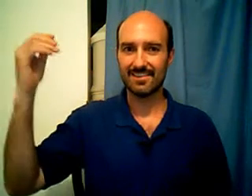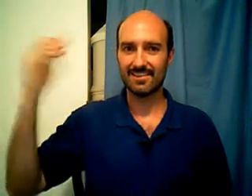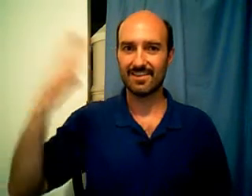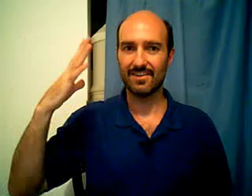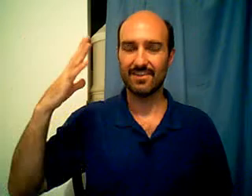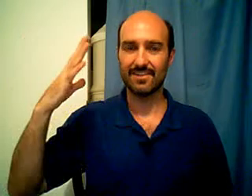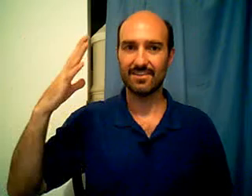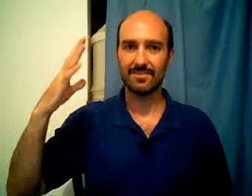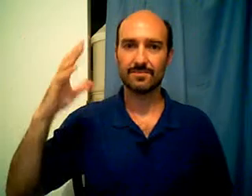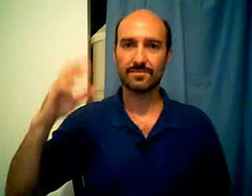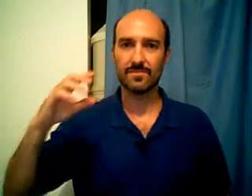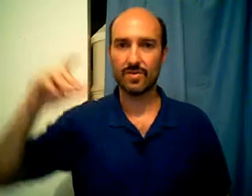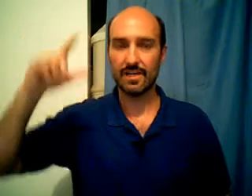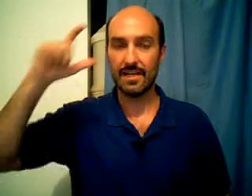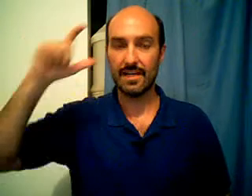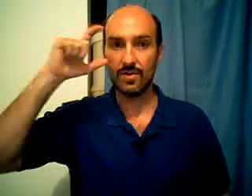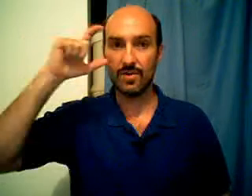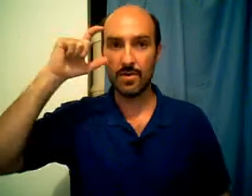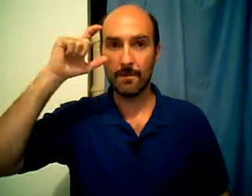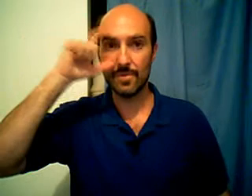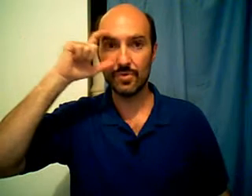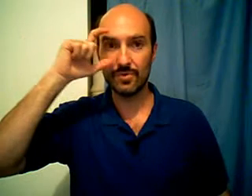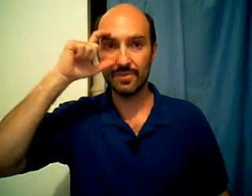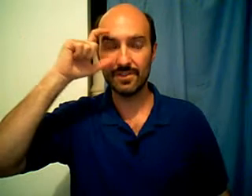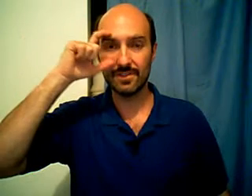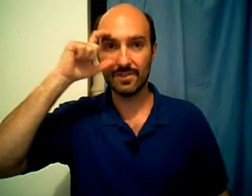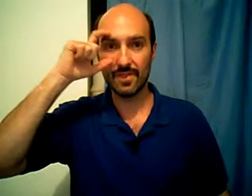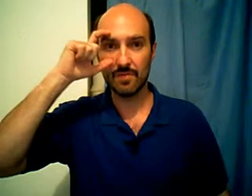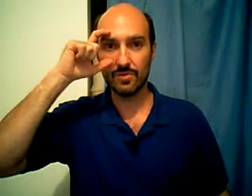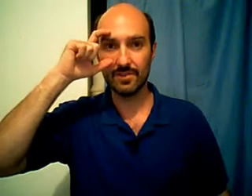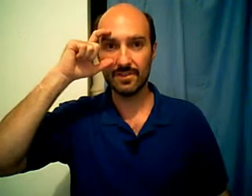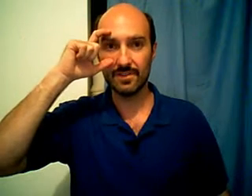Sun. Okay, now moon. The moon,